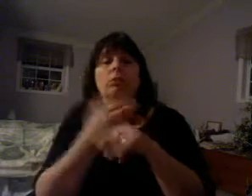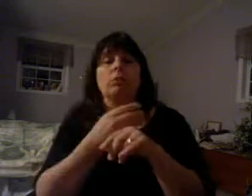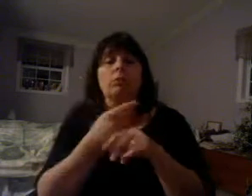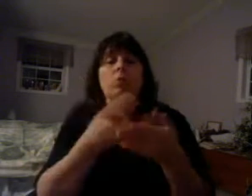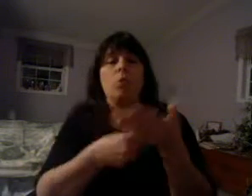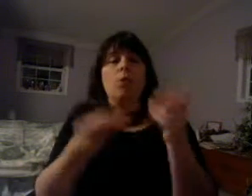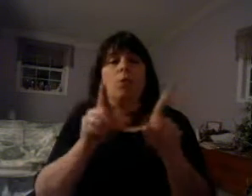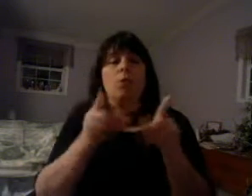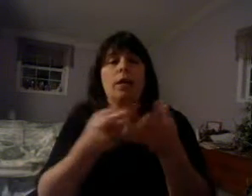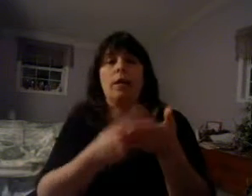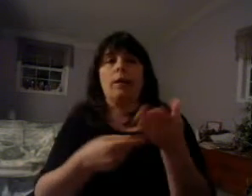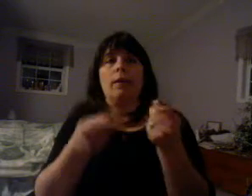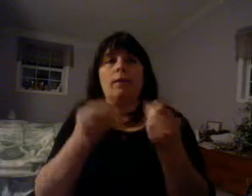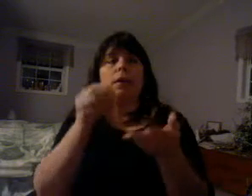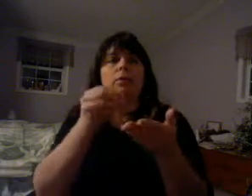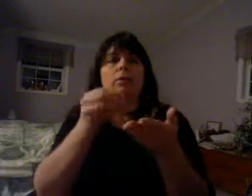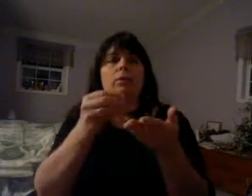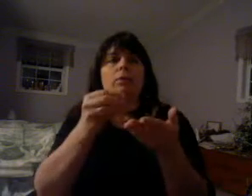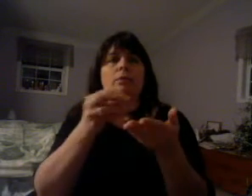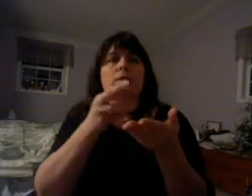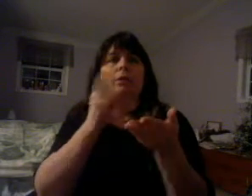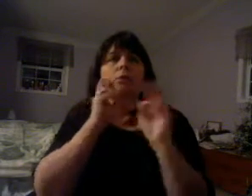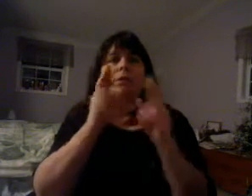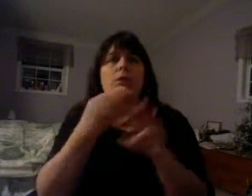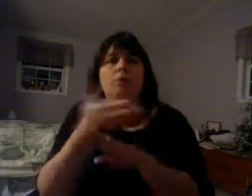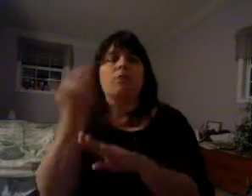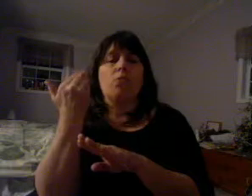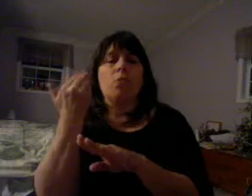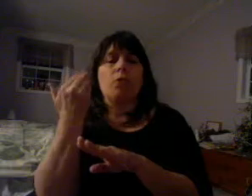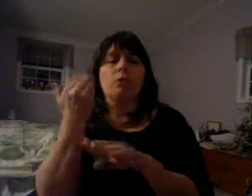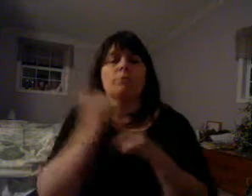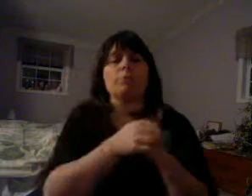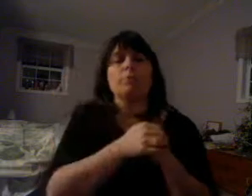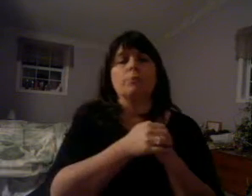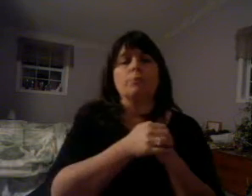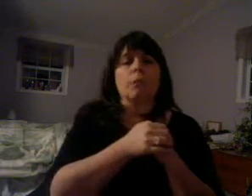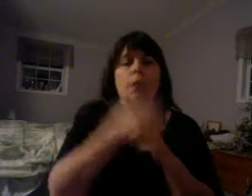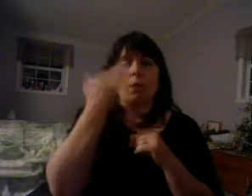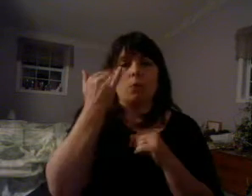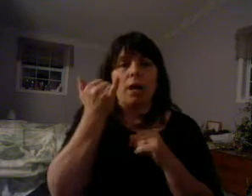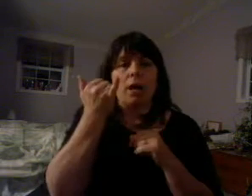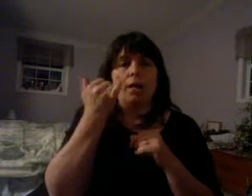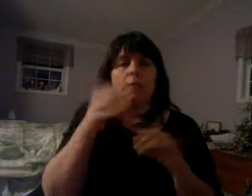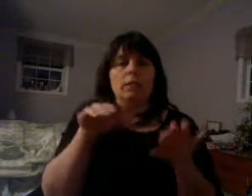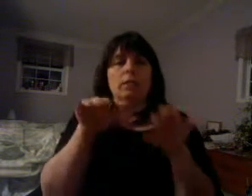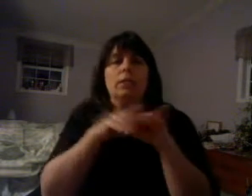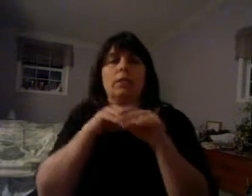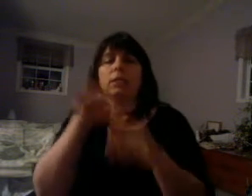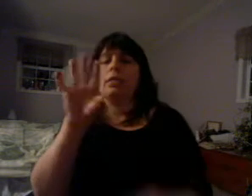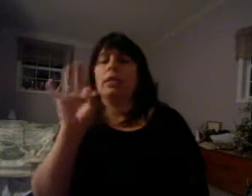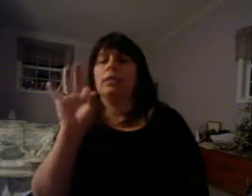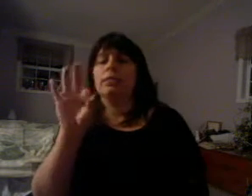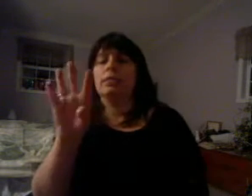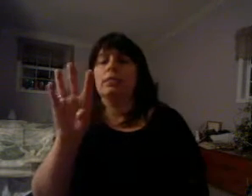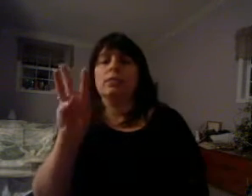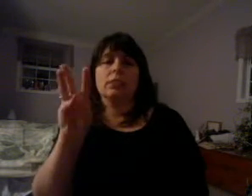was a significant increase in black male firearm use. In 1964, 41% of all of